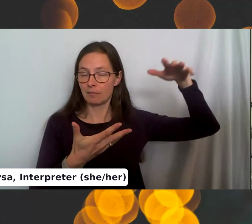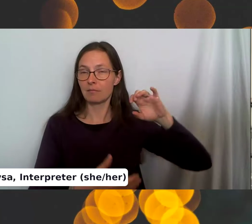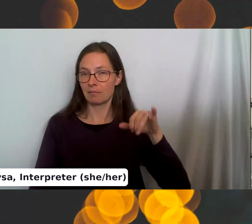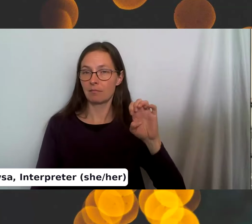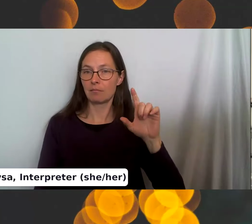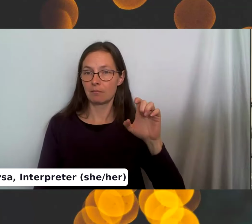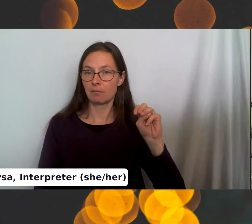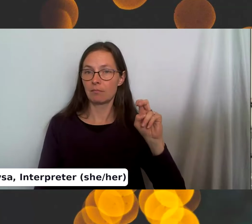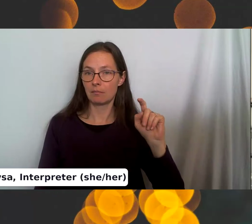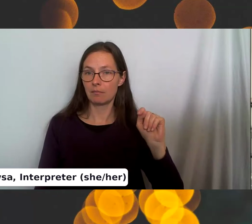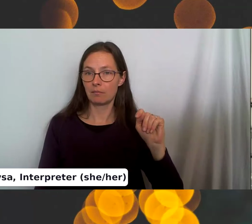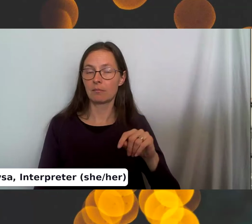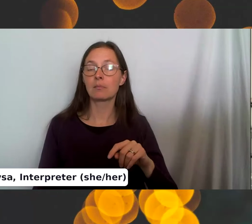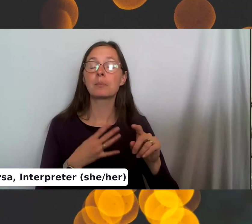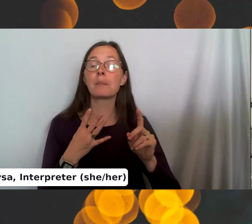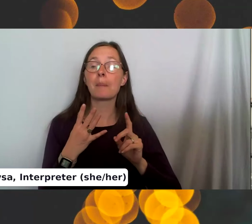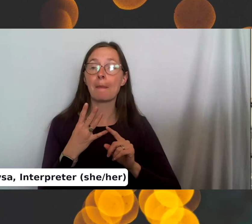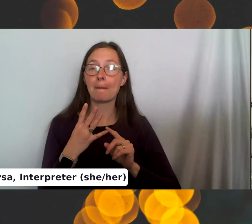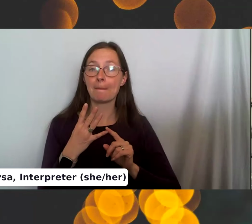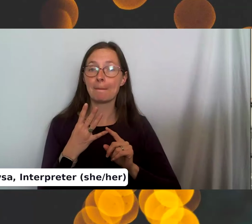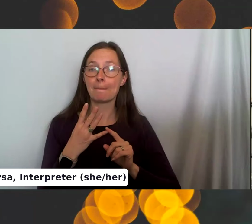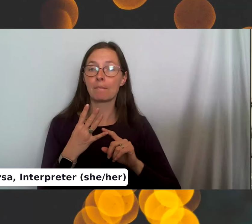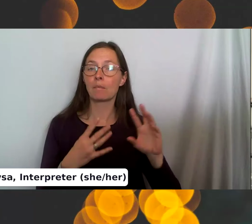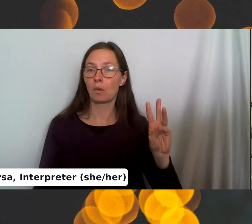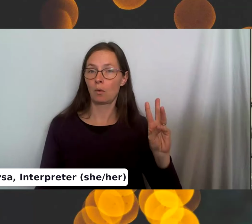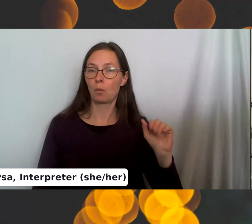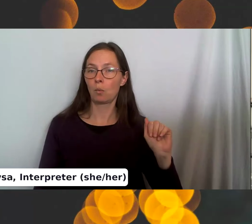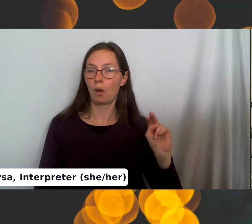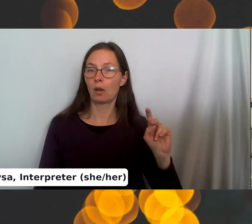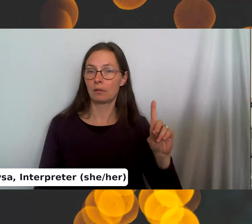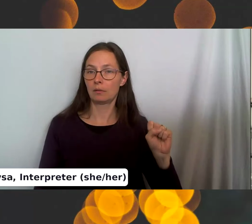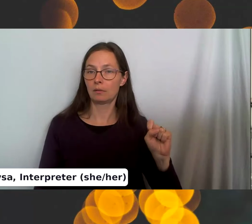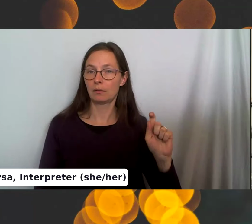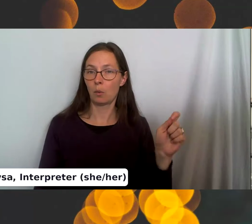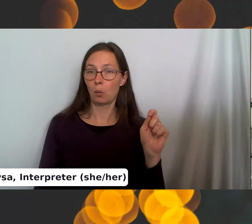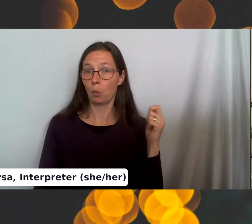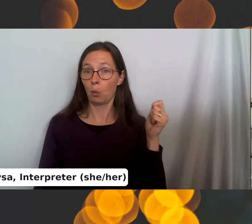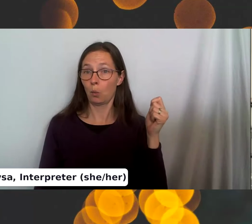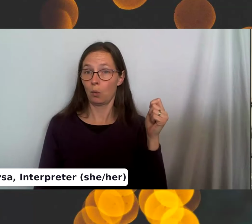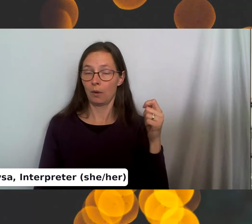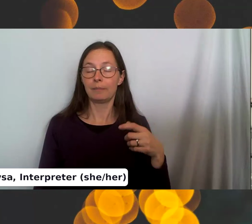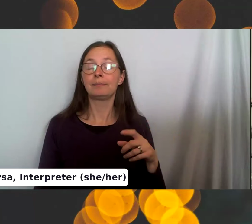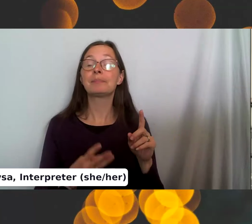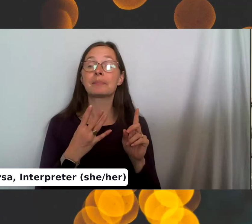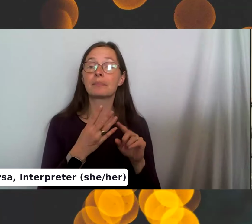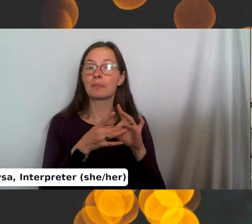air. And then we have wands, which go with